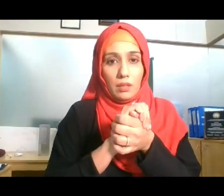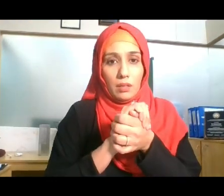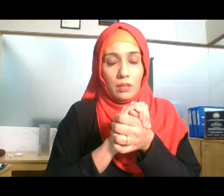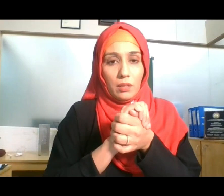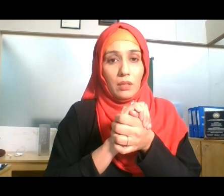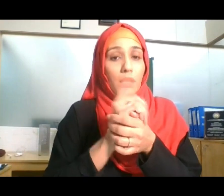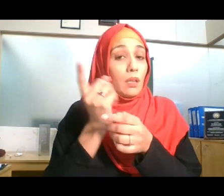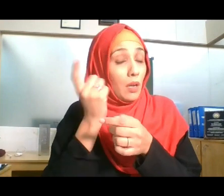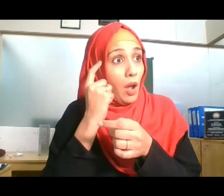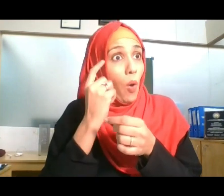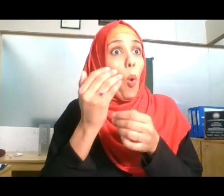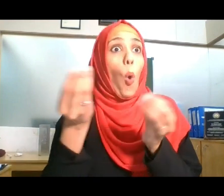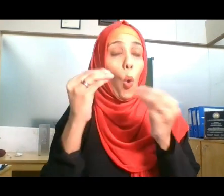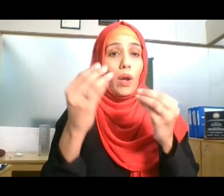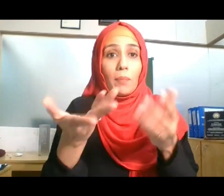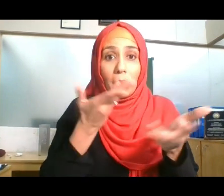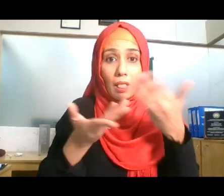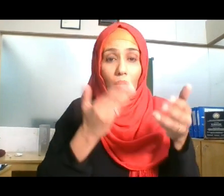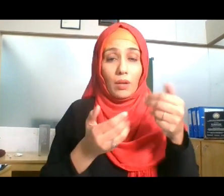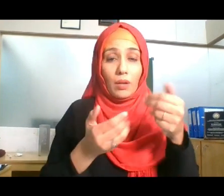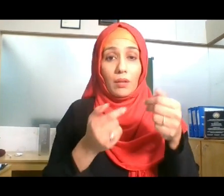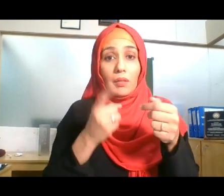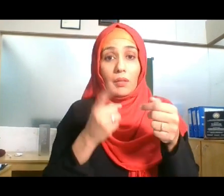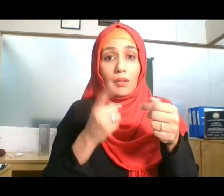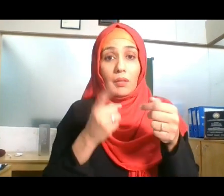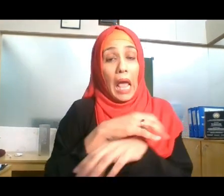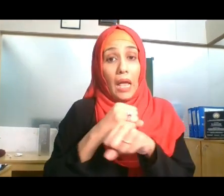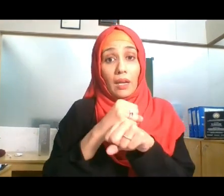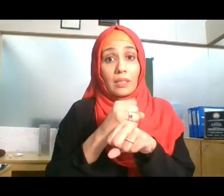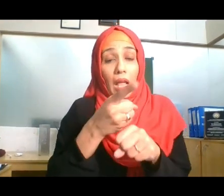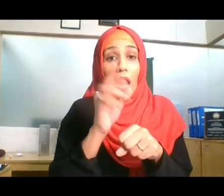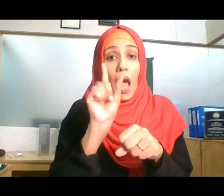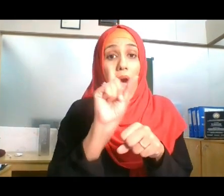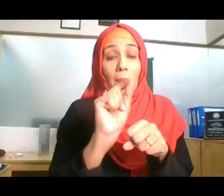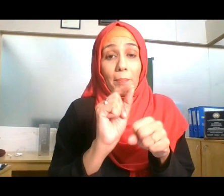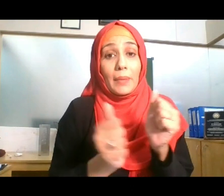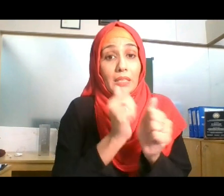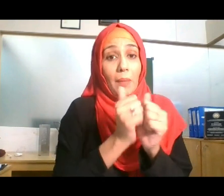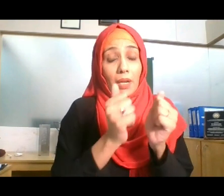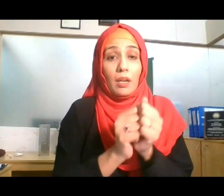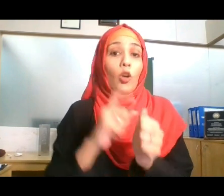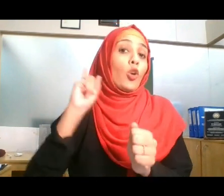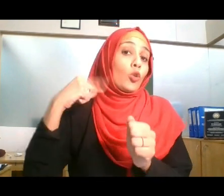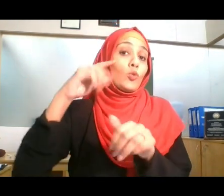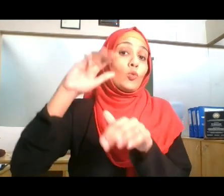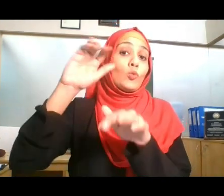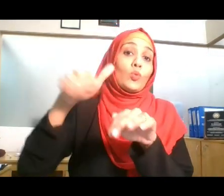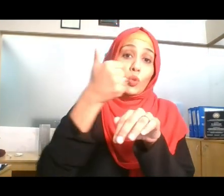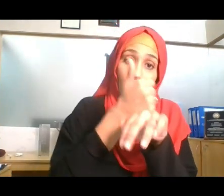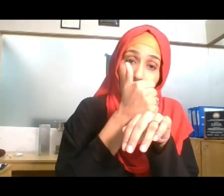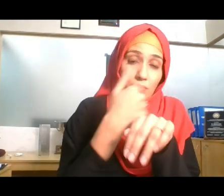about in terms of accessibility. But for employment, I would